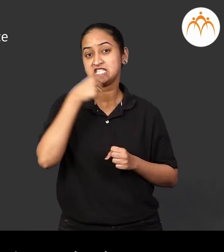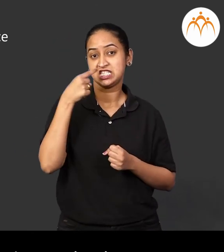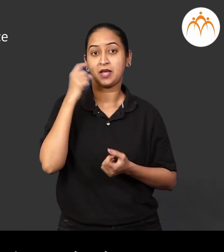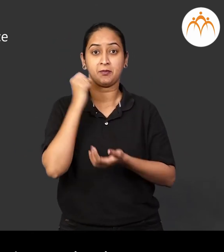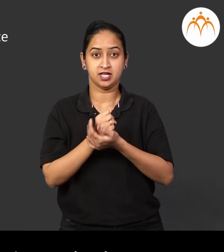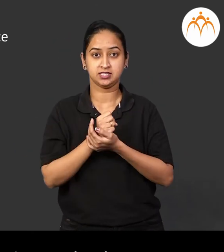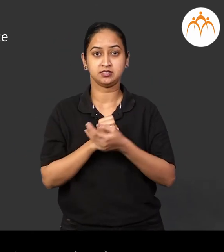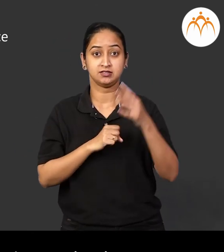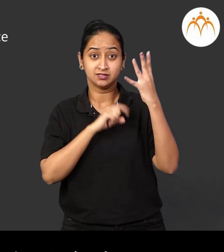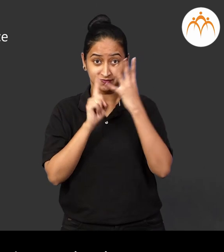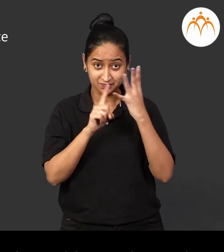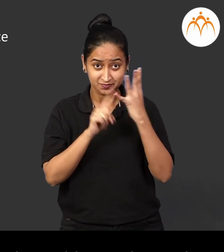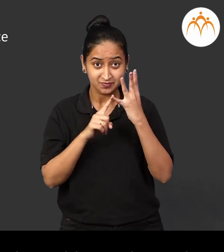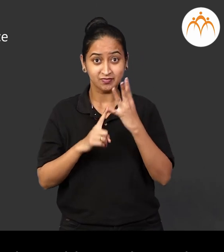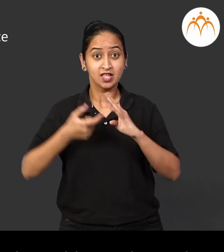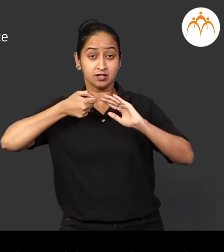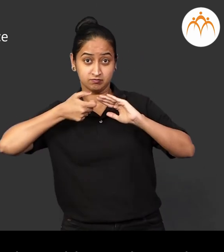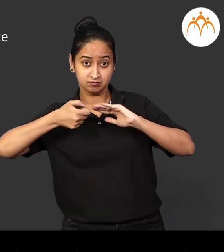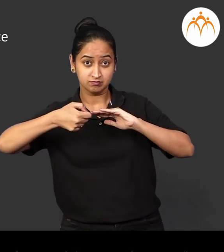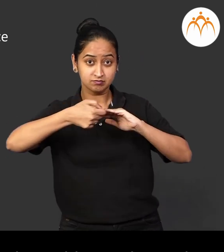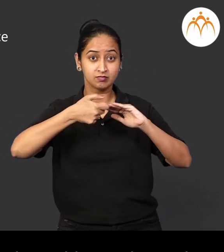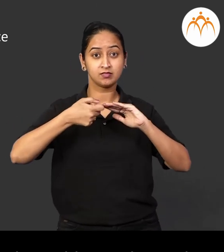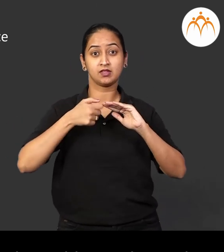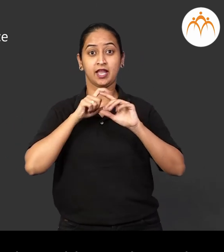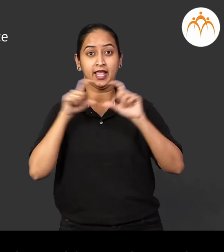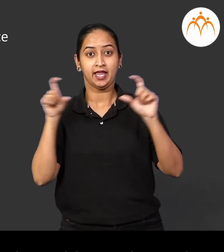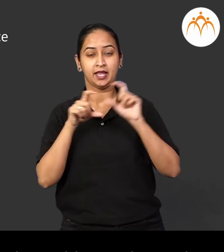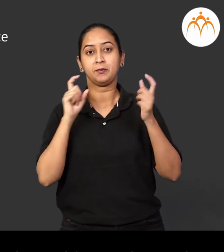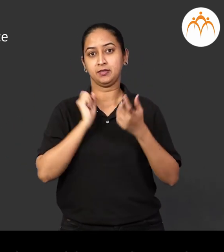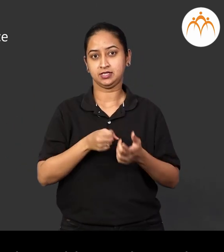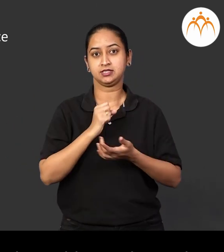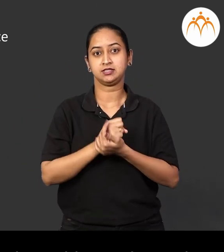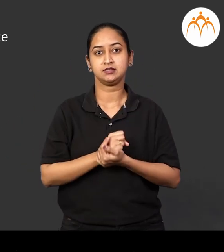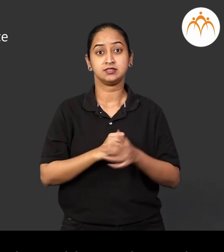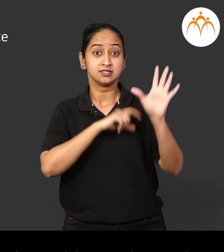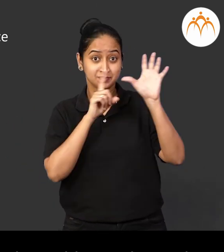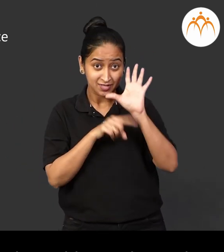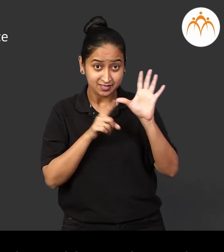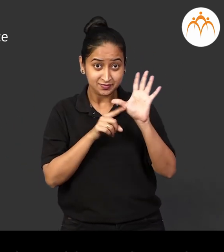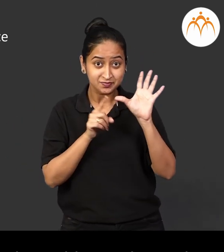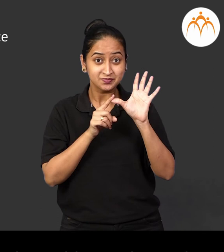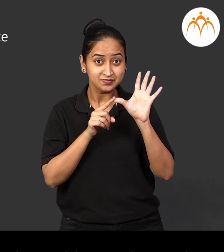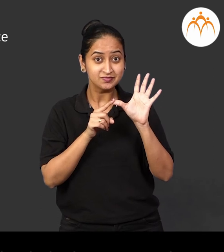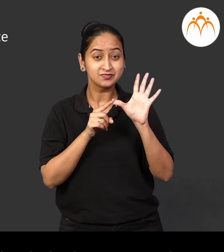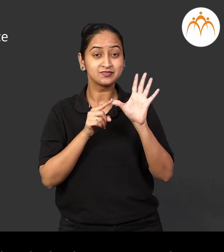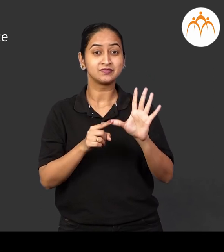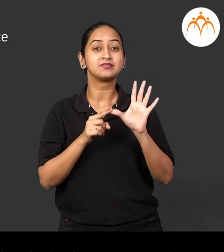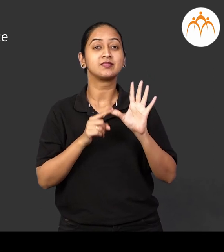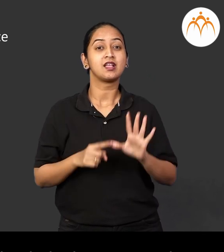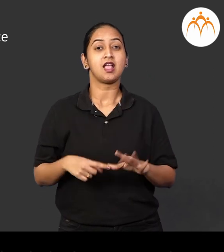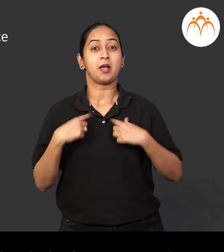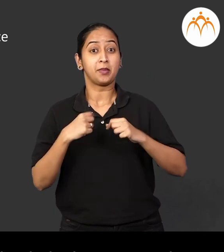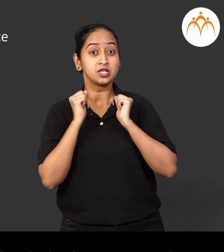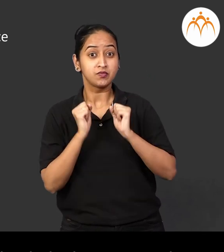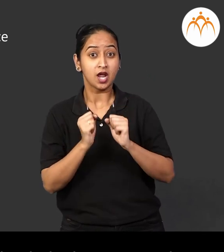going to bed. We should clip our nails regularly and keep them clean. We should